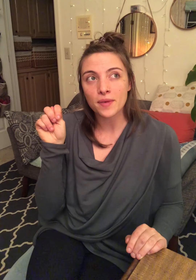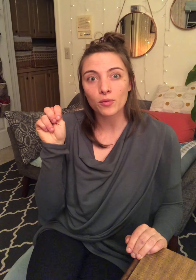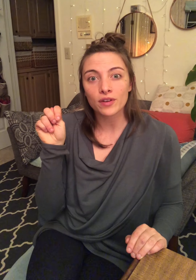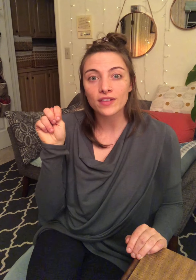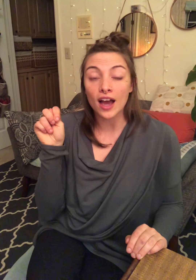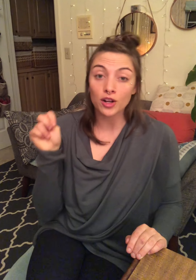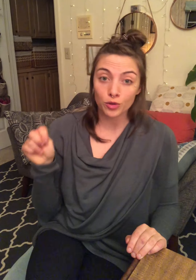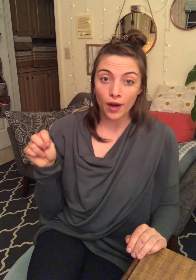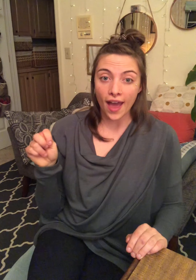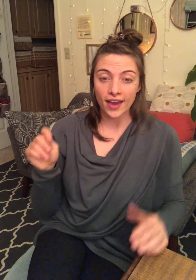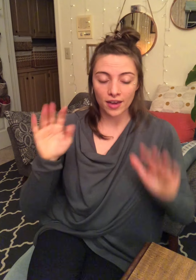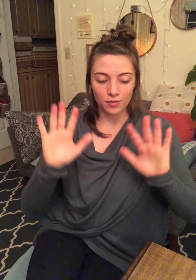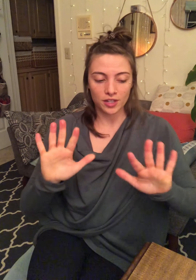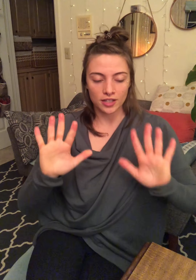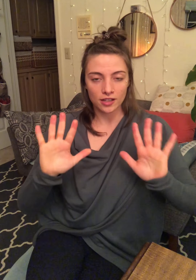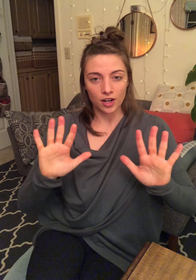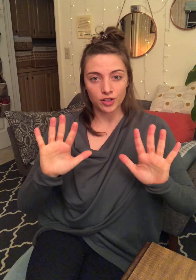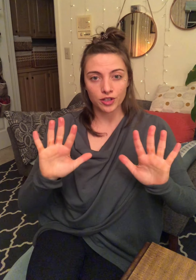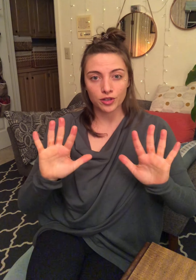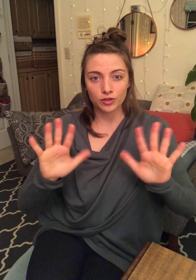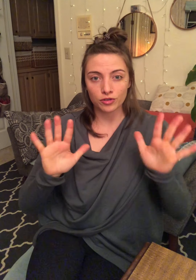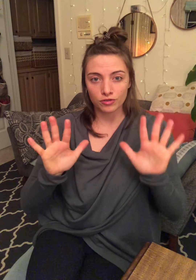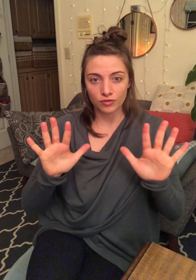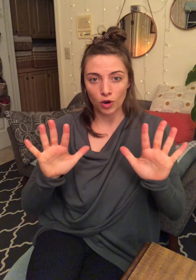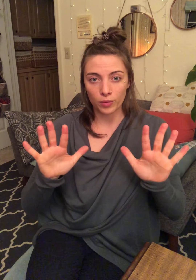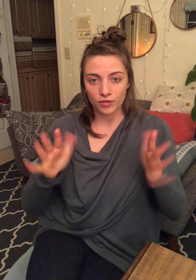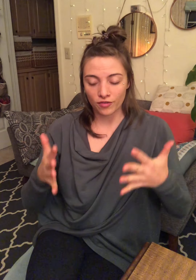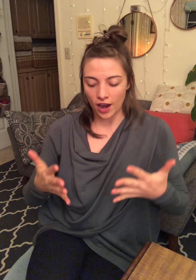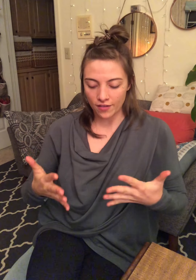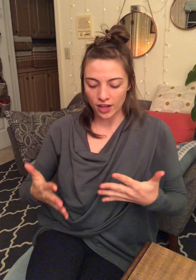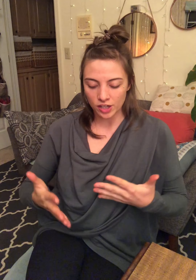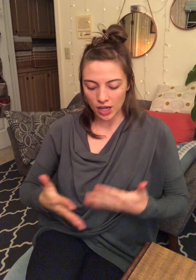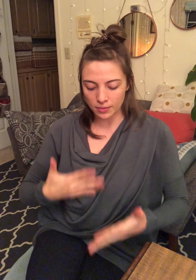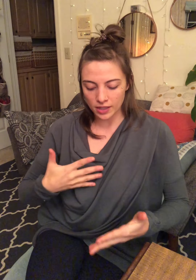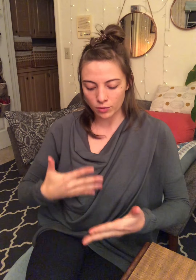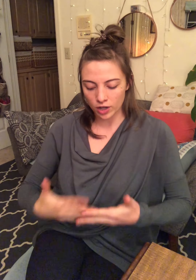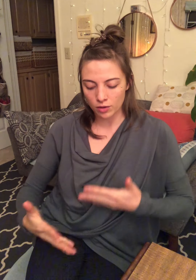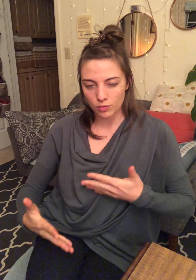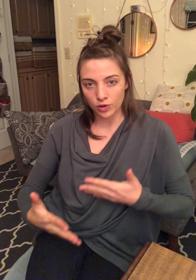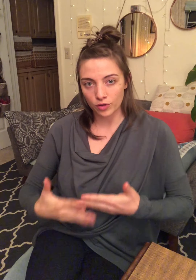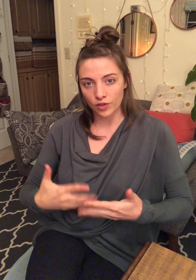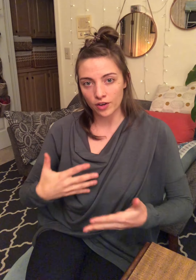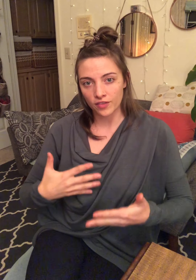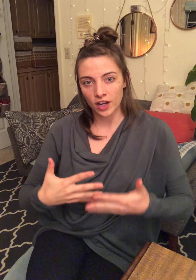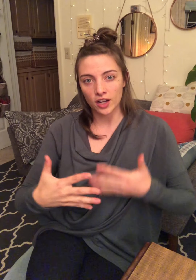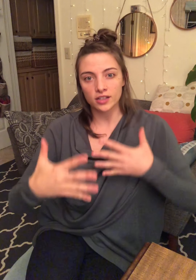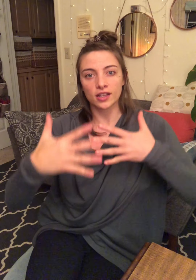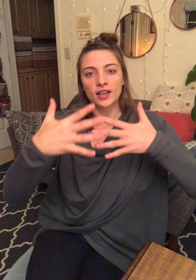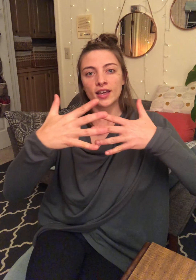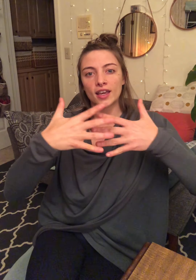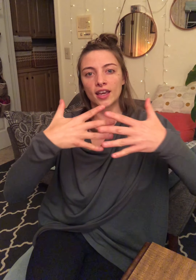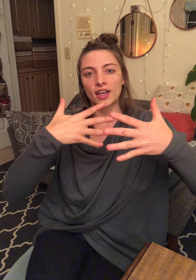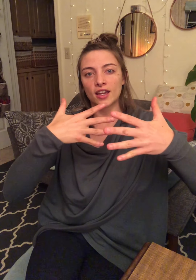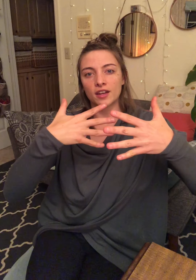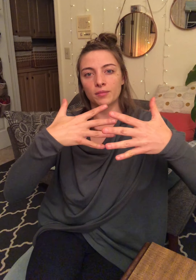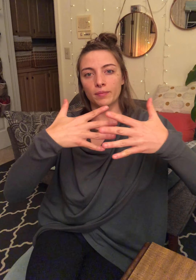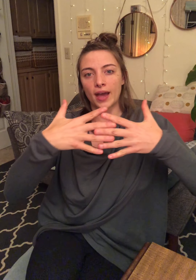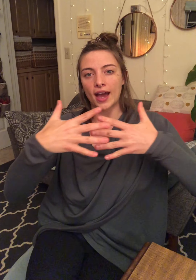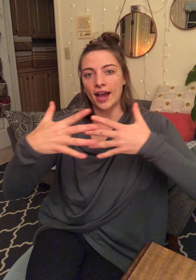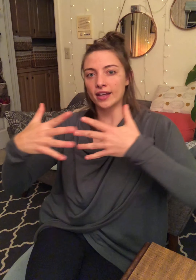We've got gray, which is our 2 open 5 hand shapes, and we're going to move our fingers in past